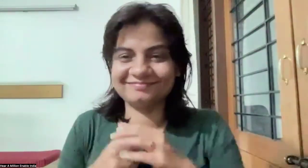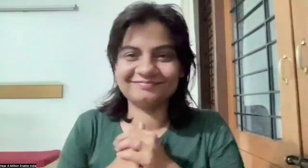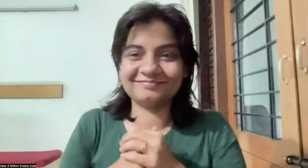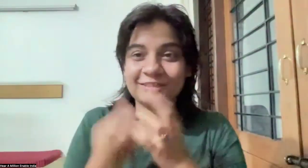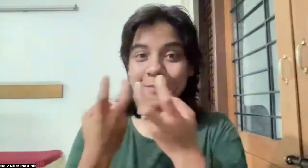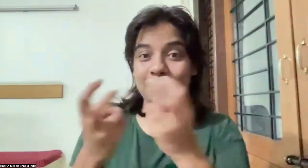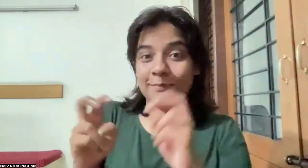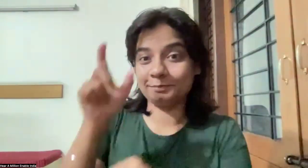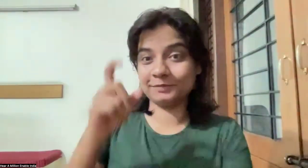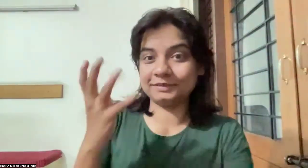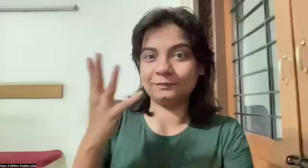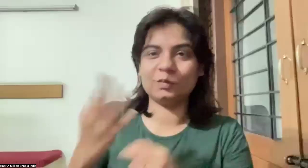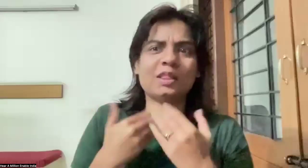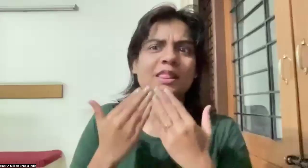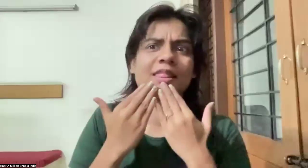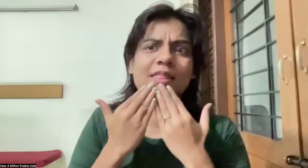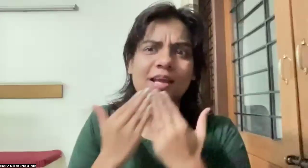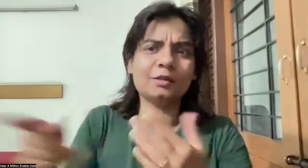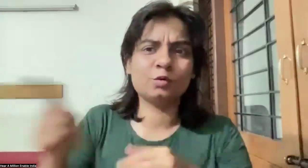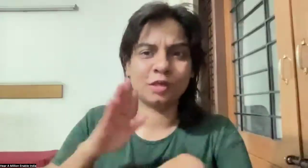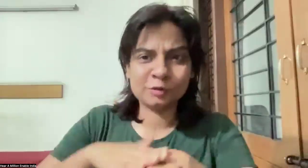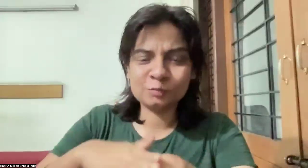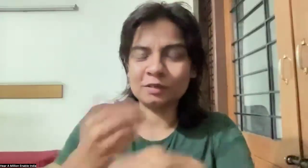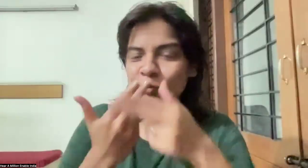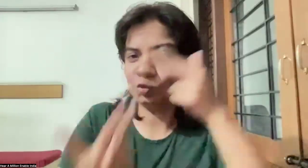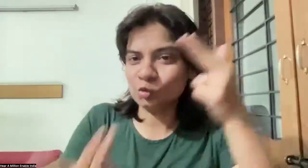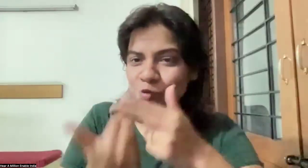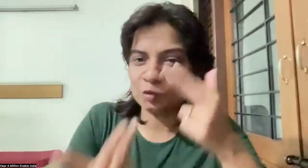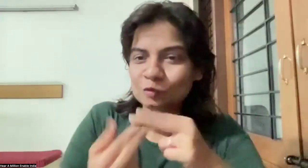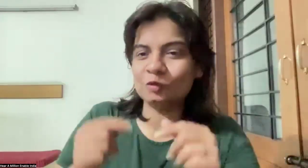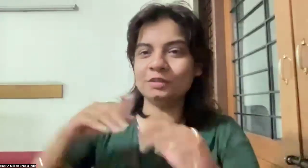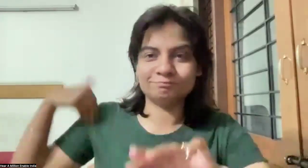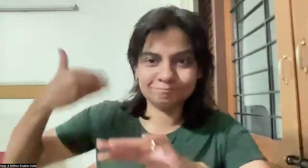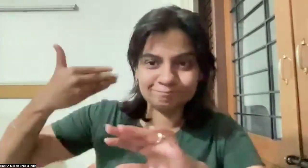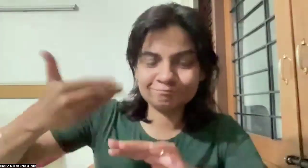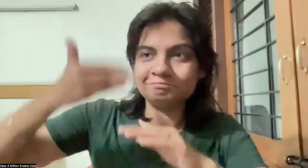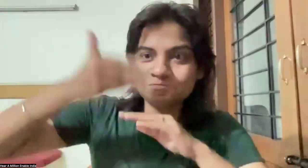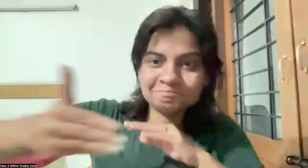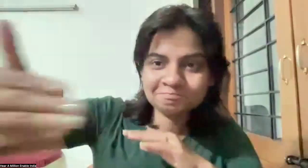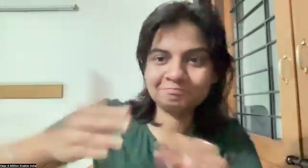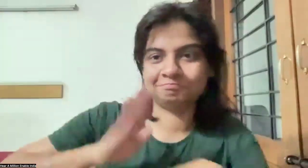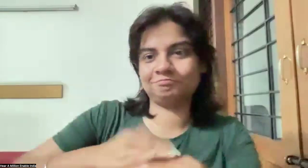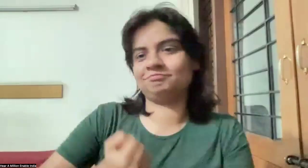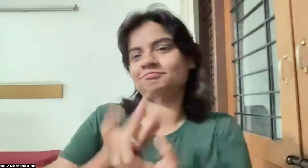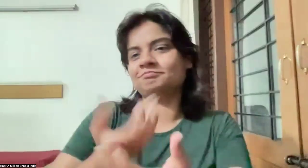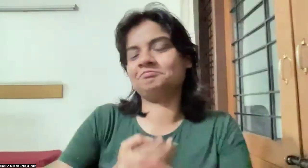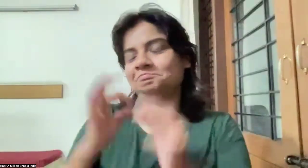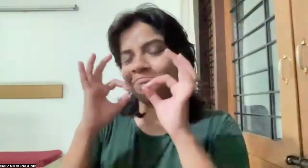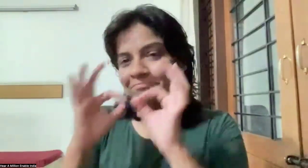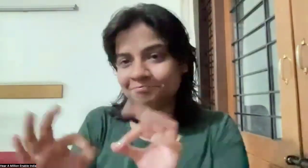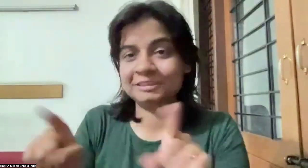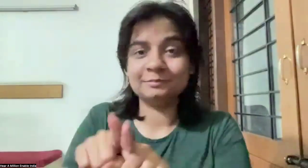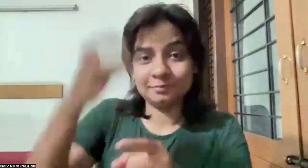you, everyone, for your questions. I'm sorry we didn't have time. Thank you to all the panelists for sharing their